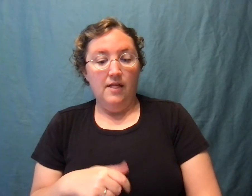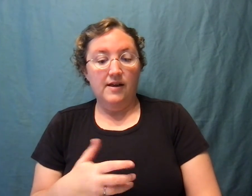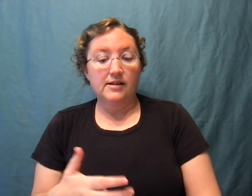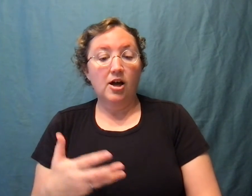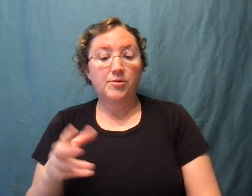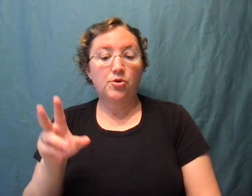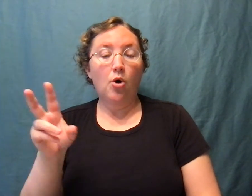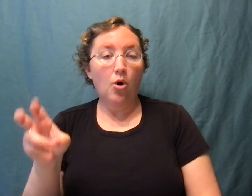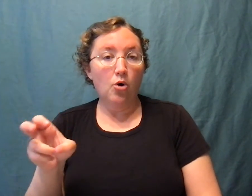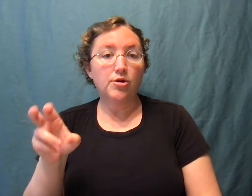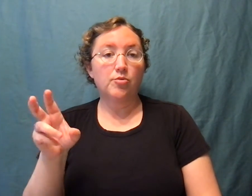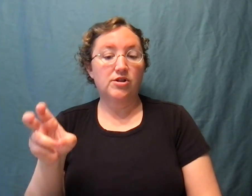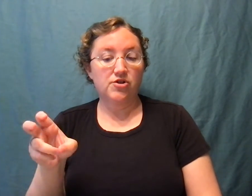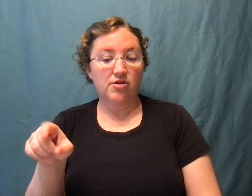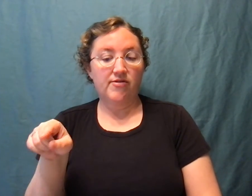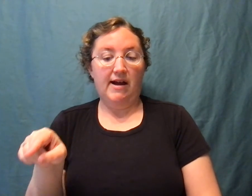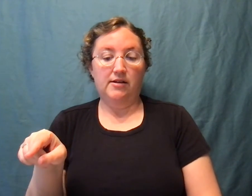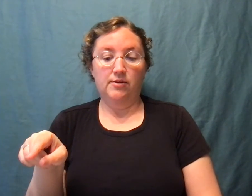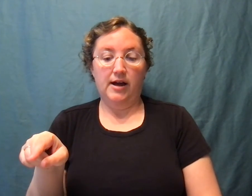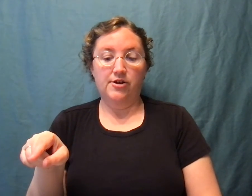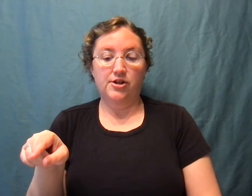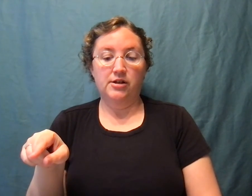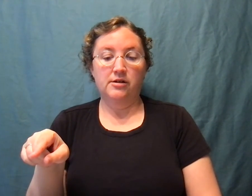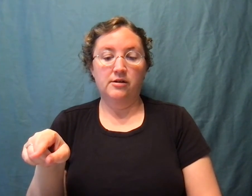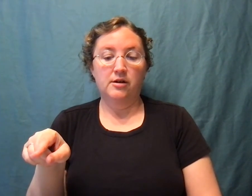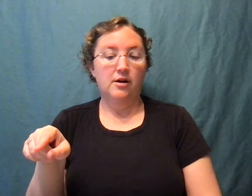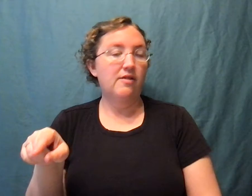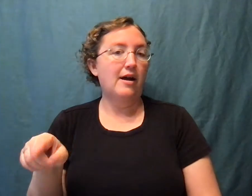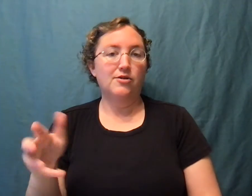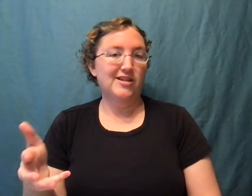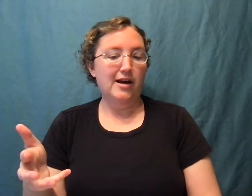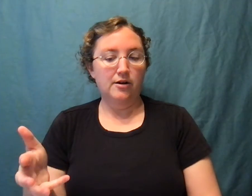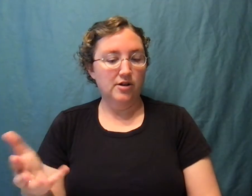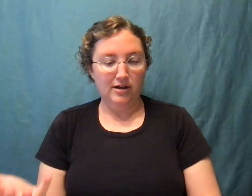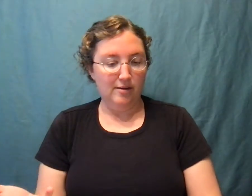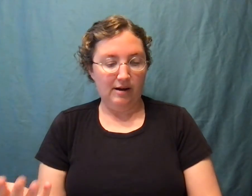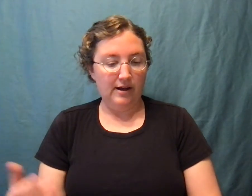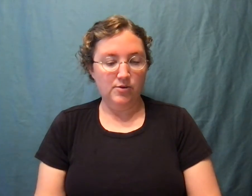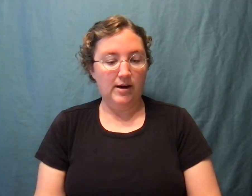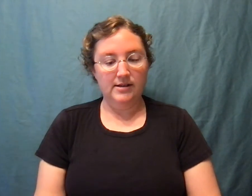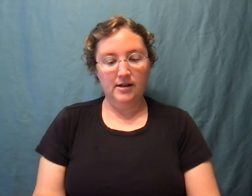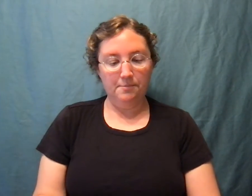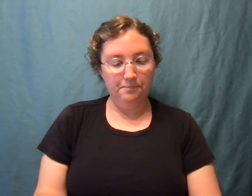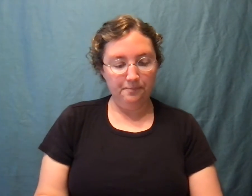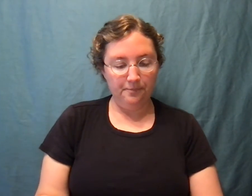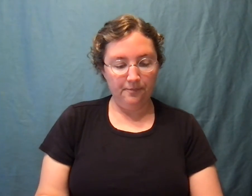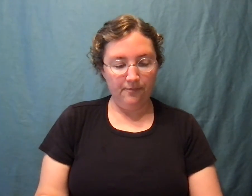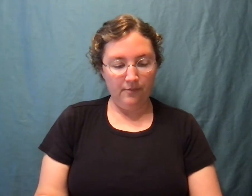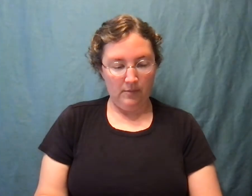This helps to hold or reserve that location that you're signing or talking about. That's why it's done.